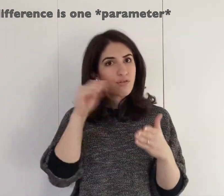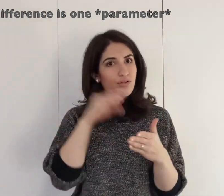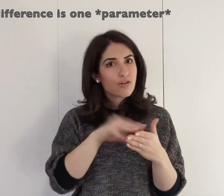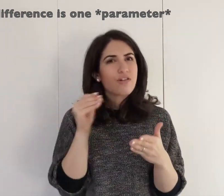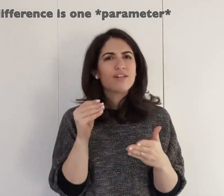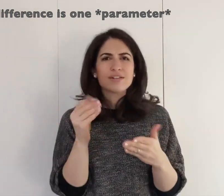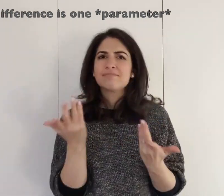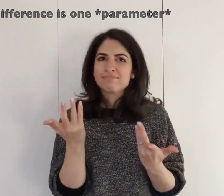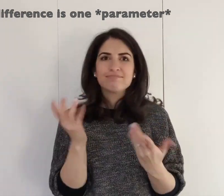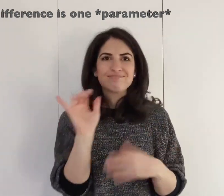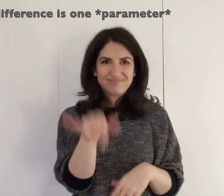for learning,